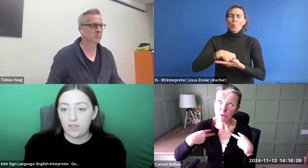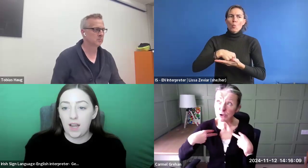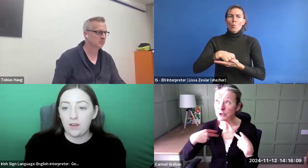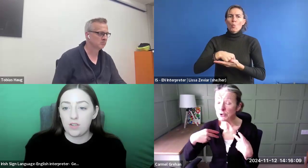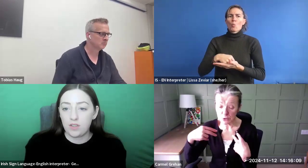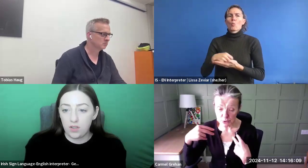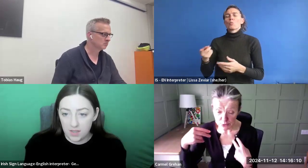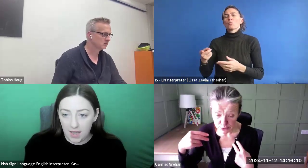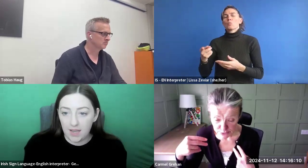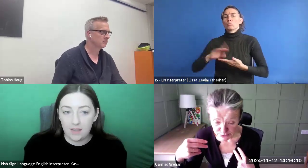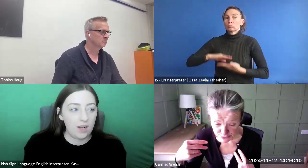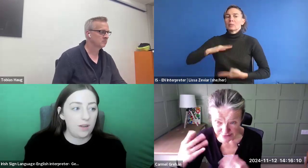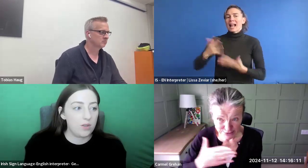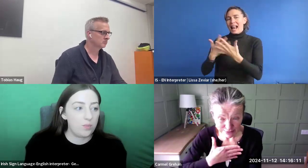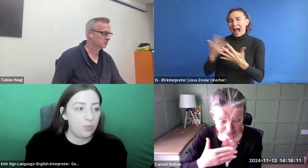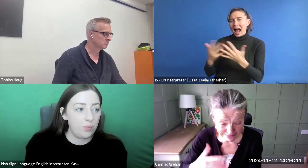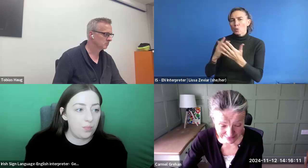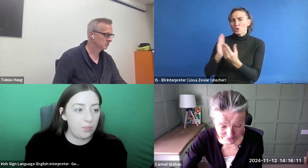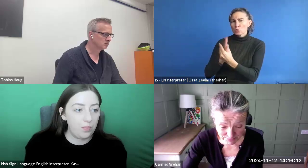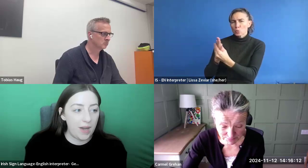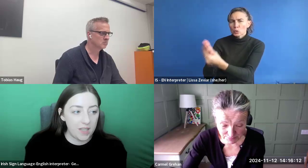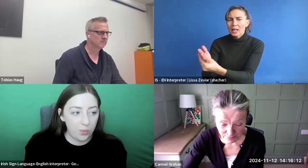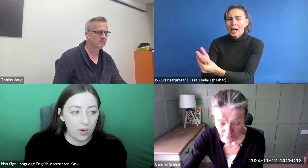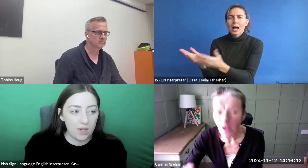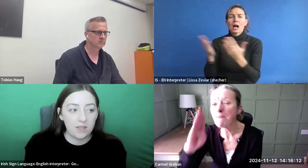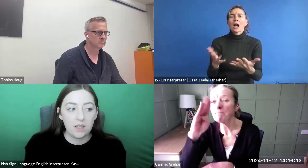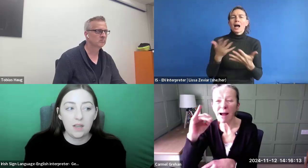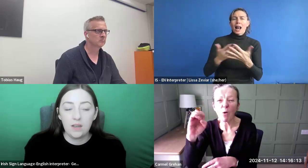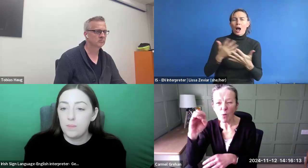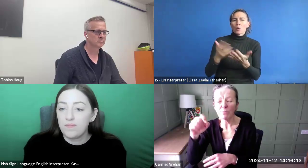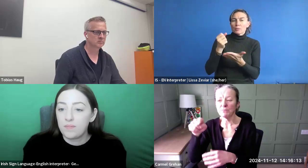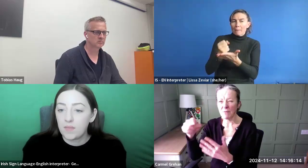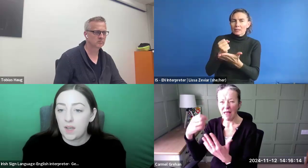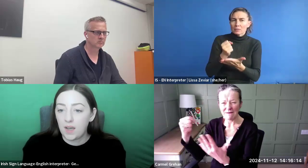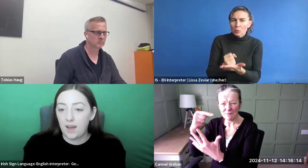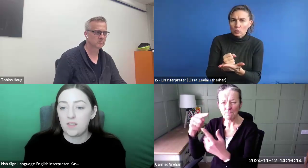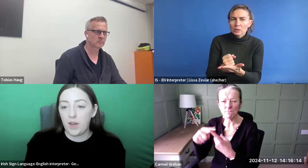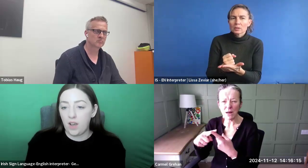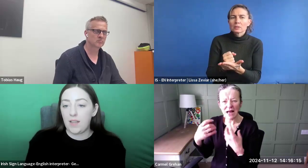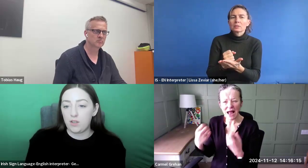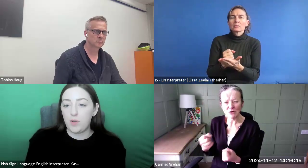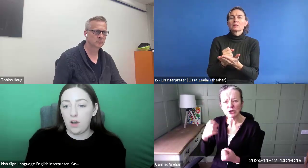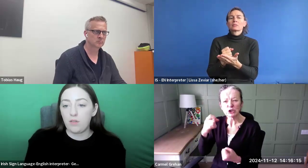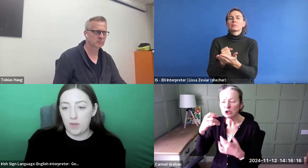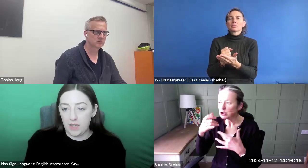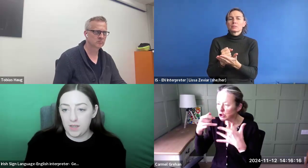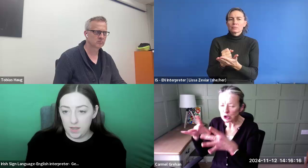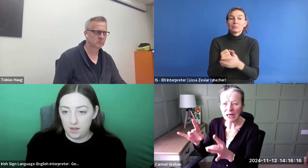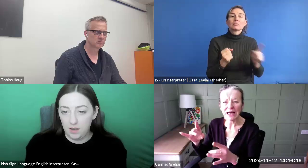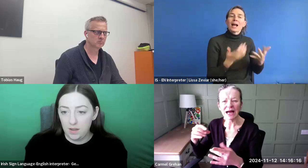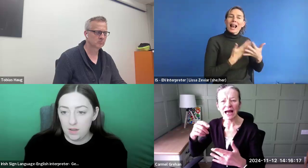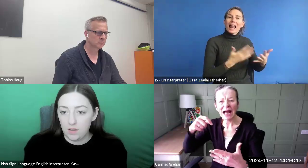You know, they have their language dossier, their language passport, and language